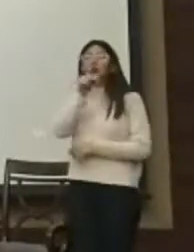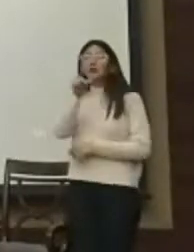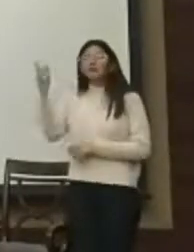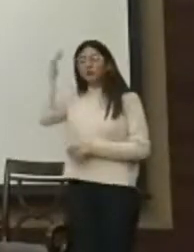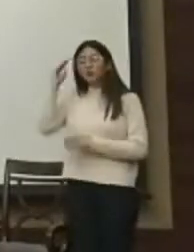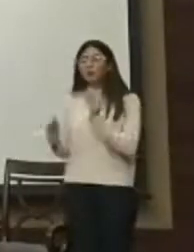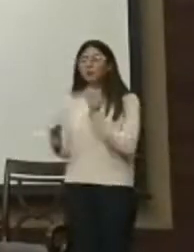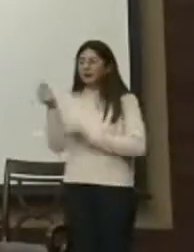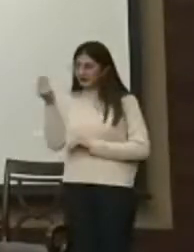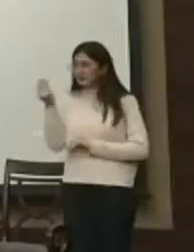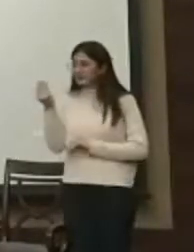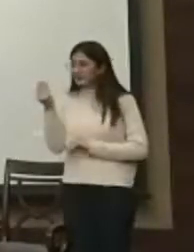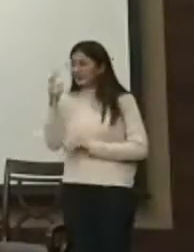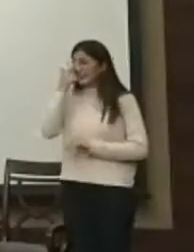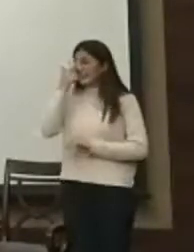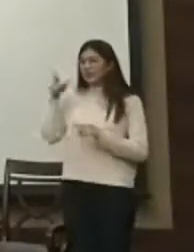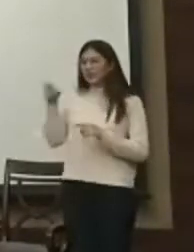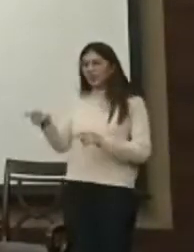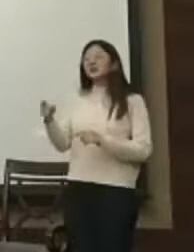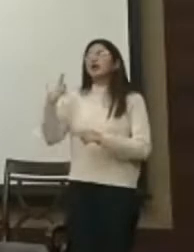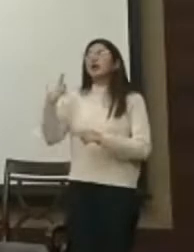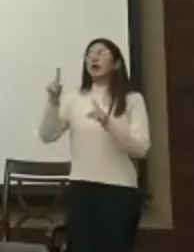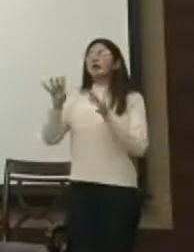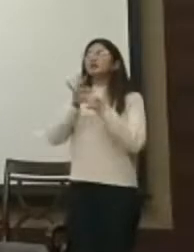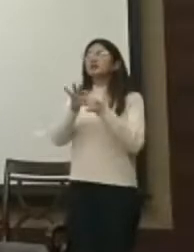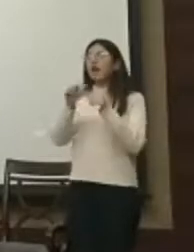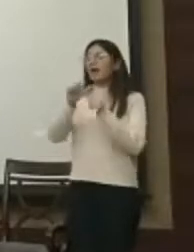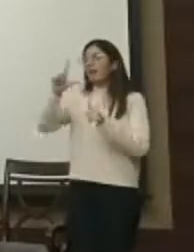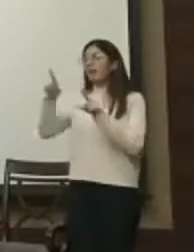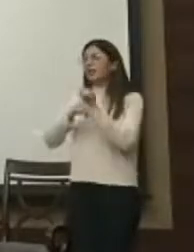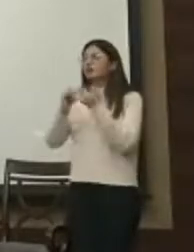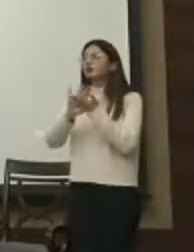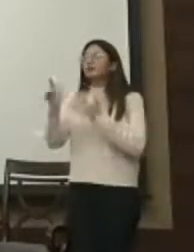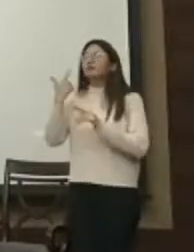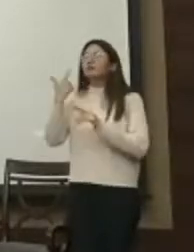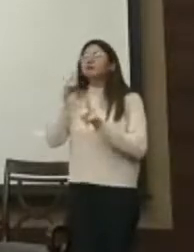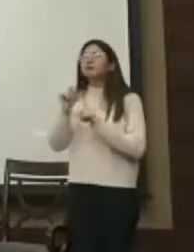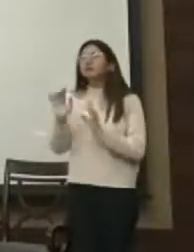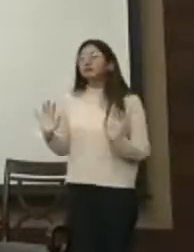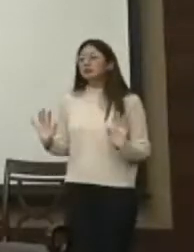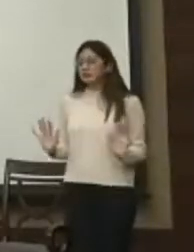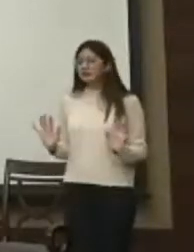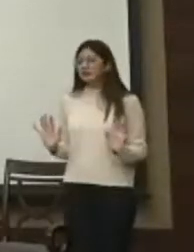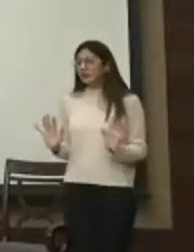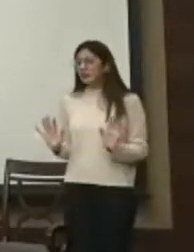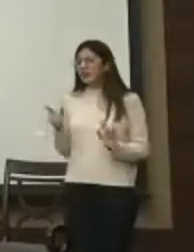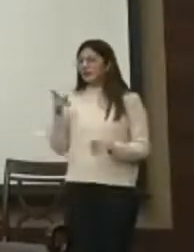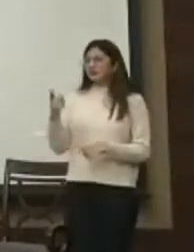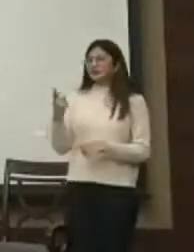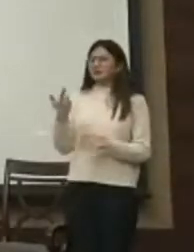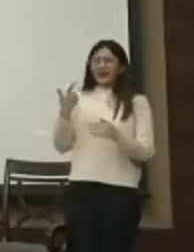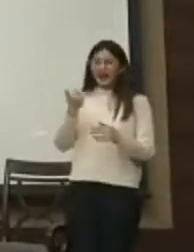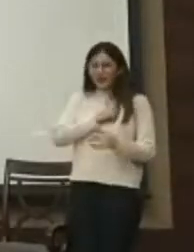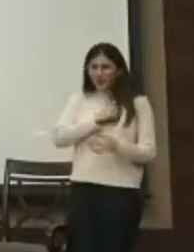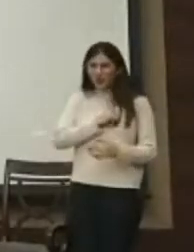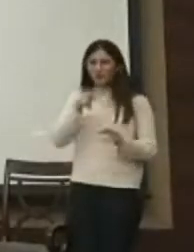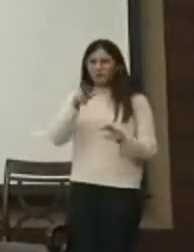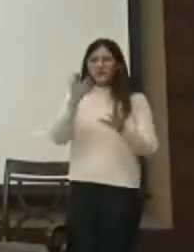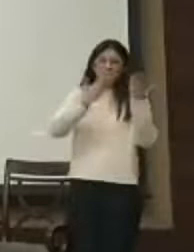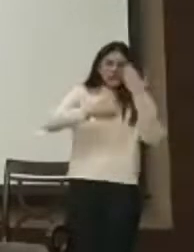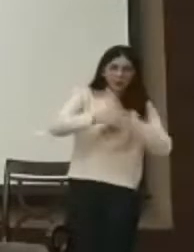as allyship, is used to discuss disability, it has not been defined or identified by disabled